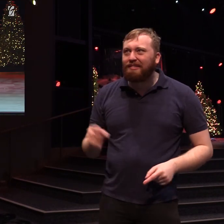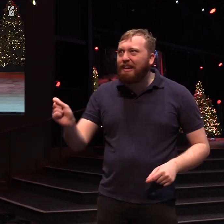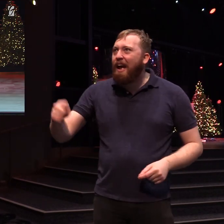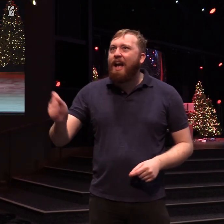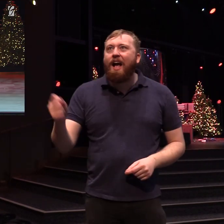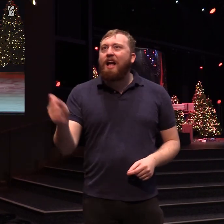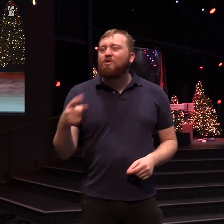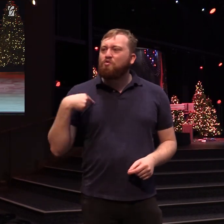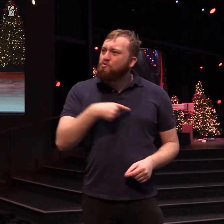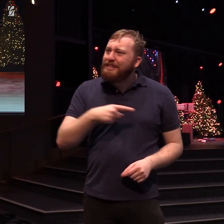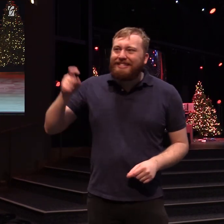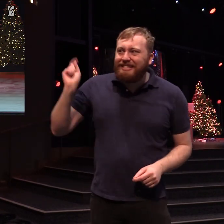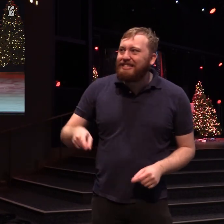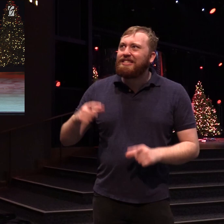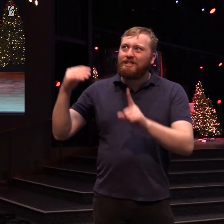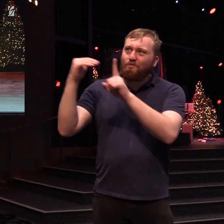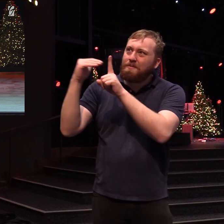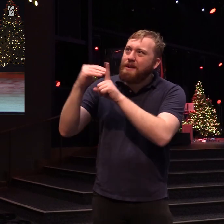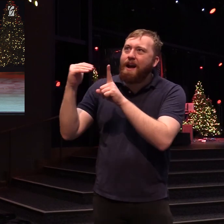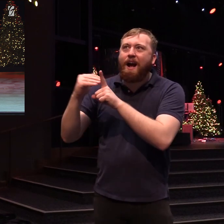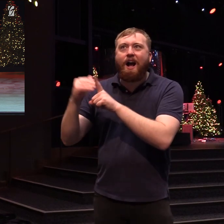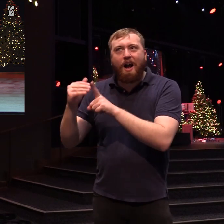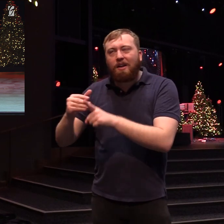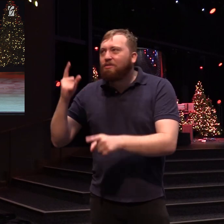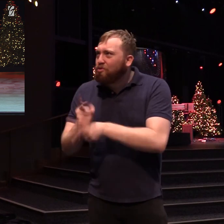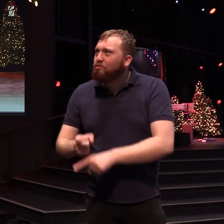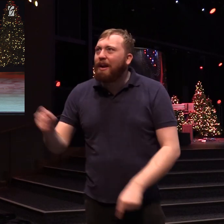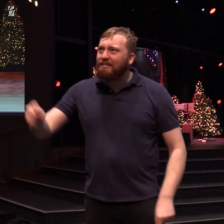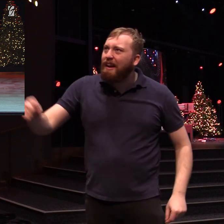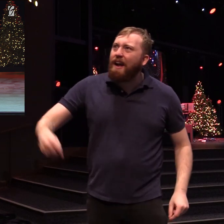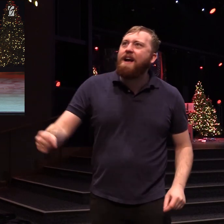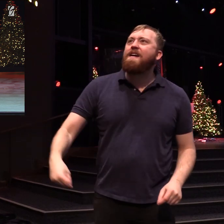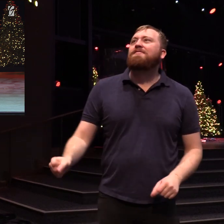Do we not need this message today?